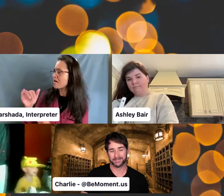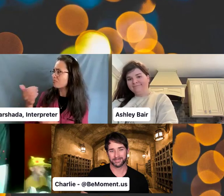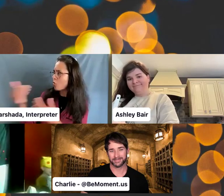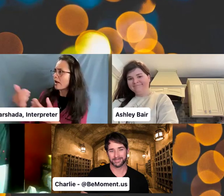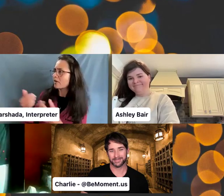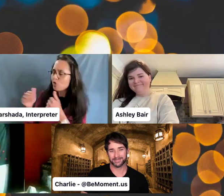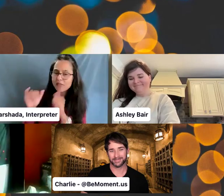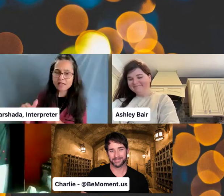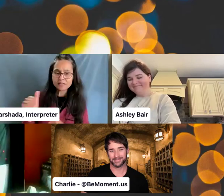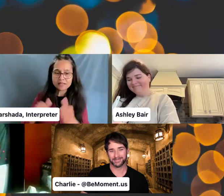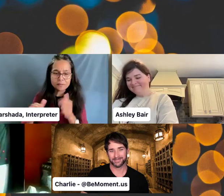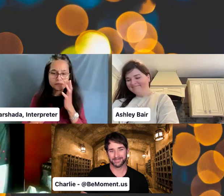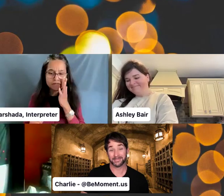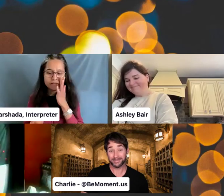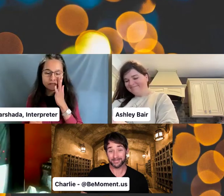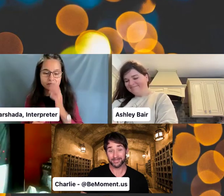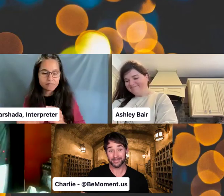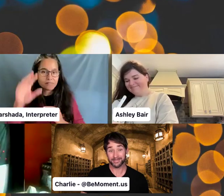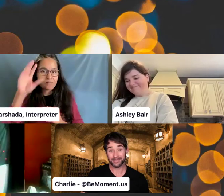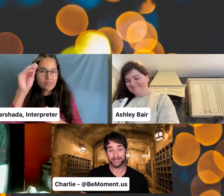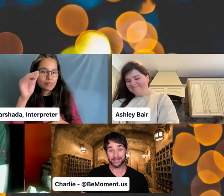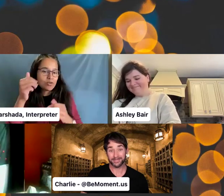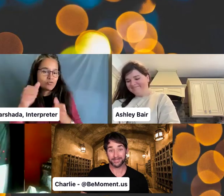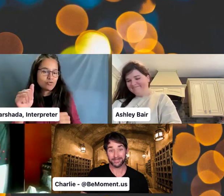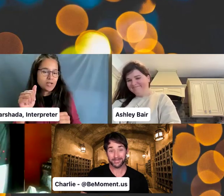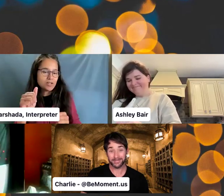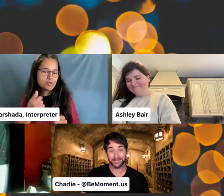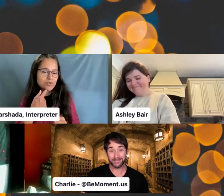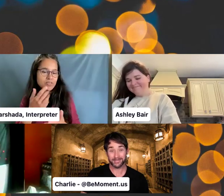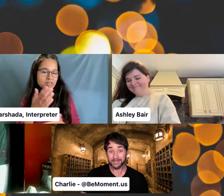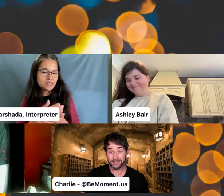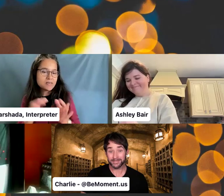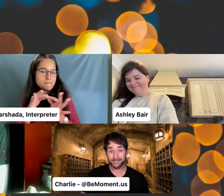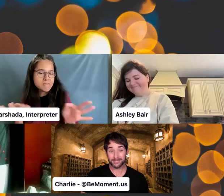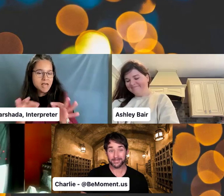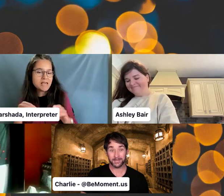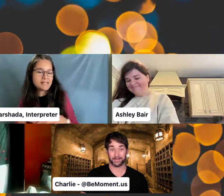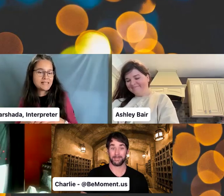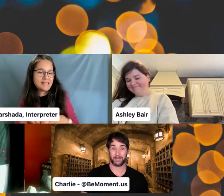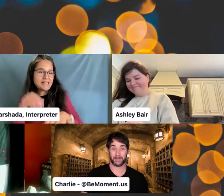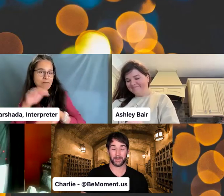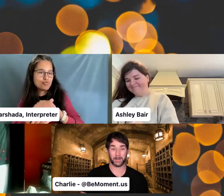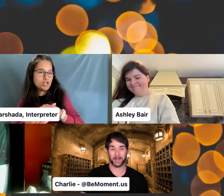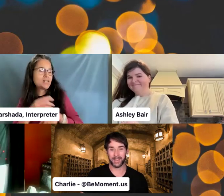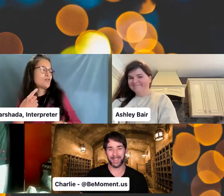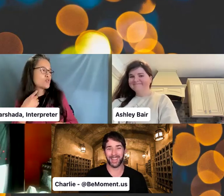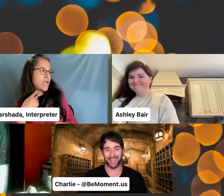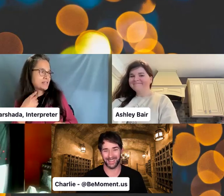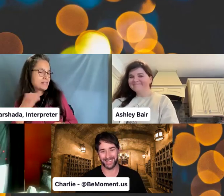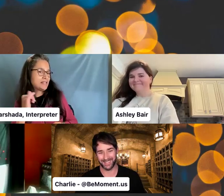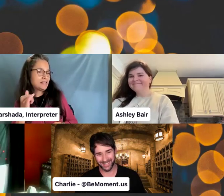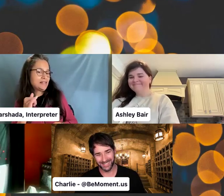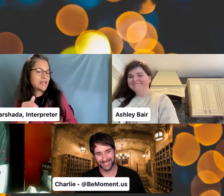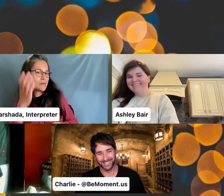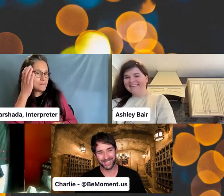I've been off like mean statements. And I'm the gentleman pirate. That's actually way better than my impression.